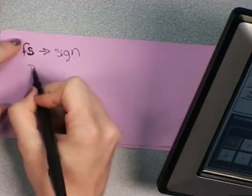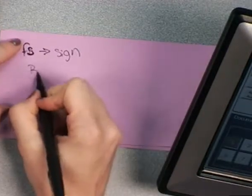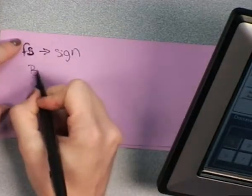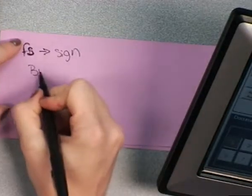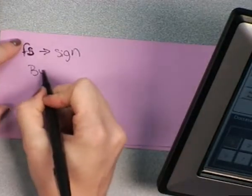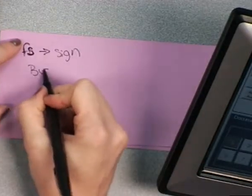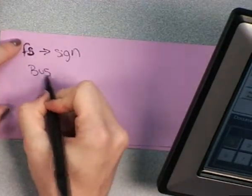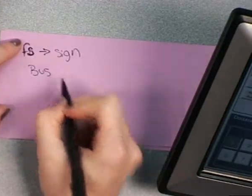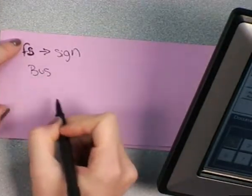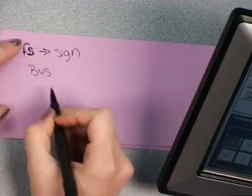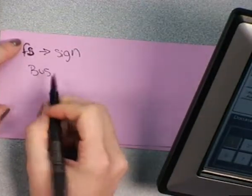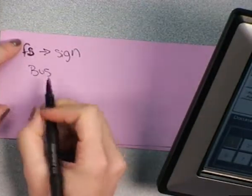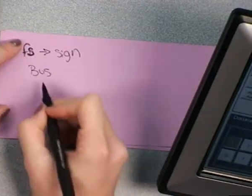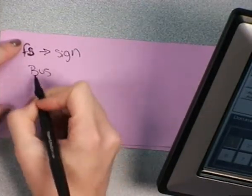bus,